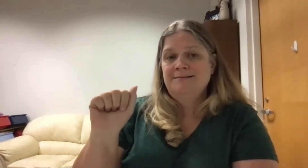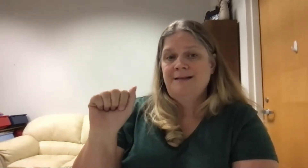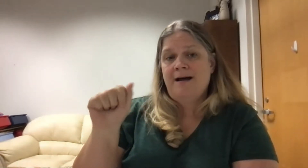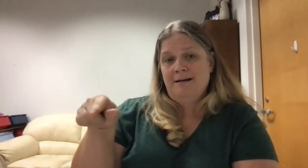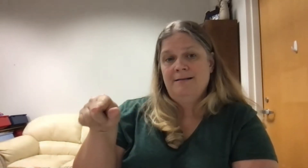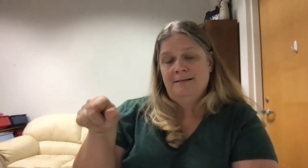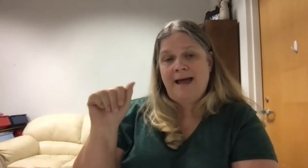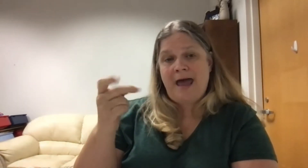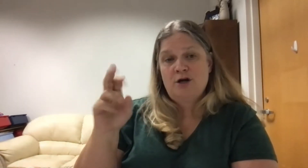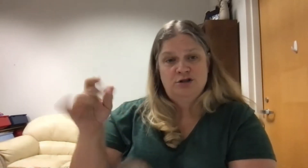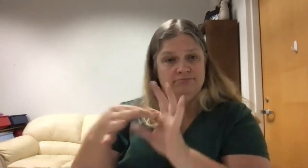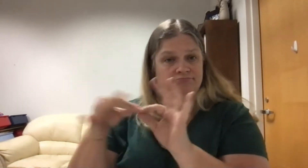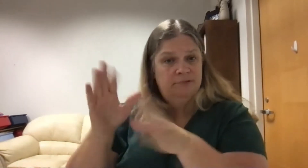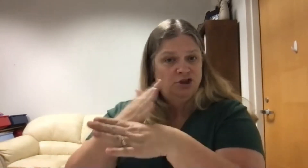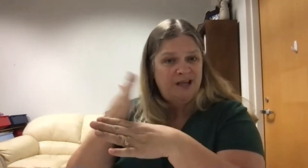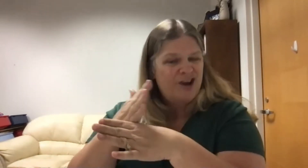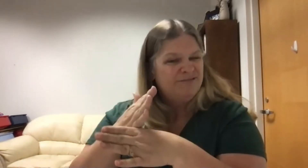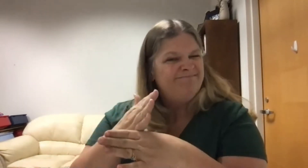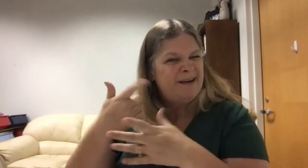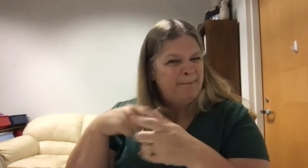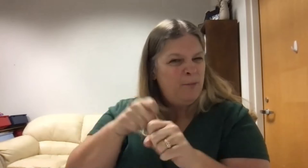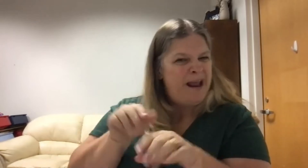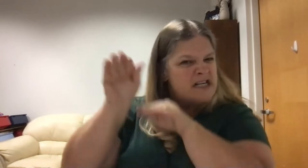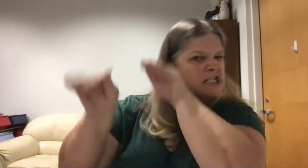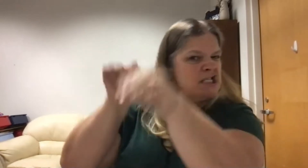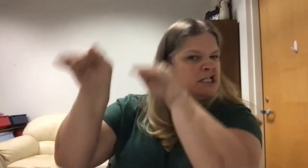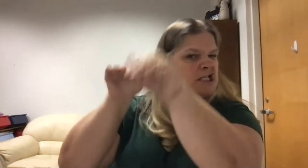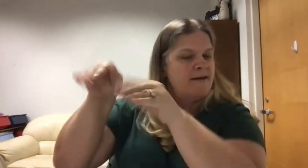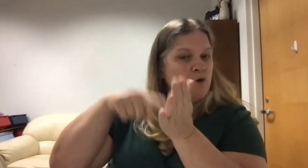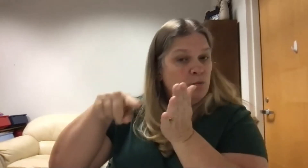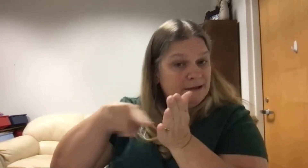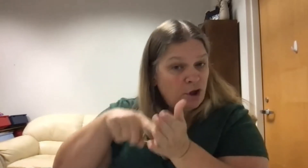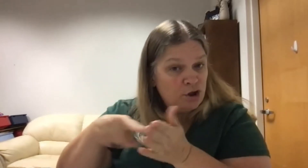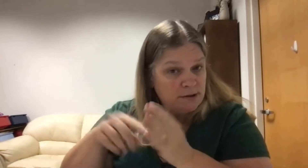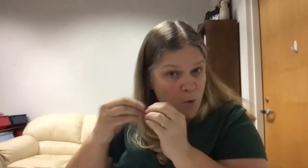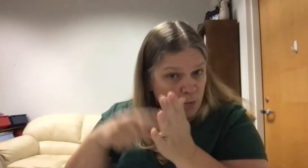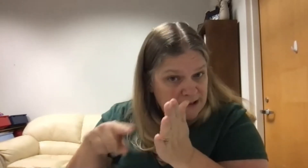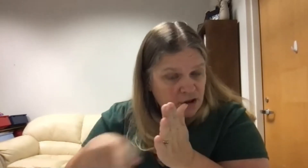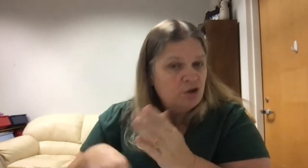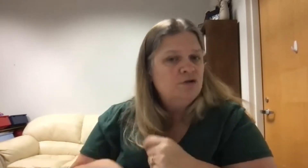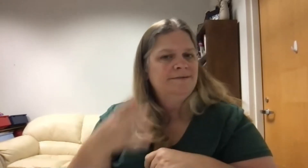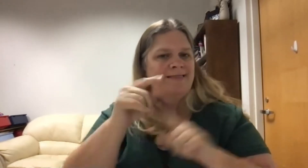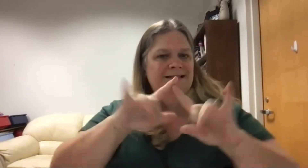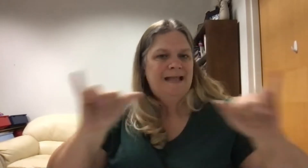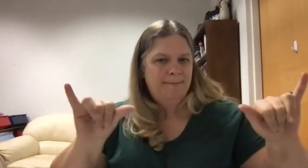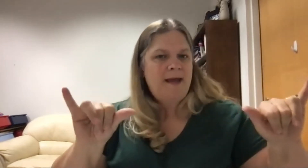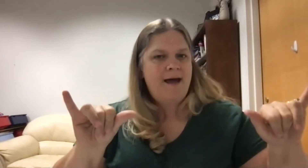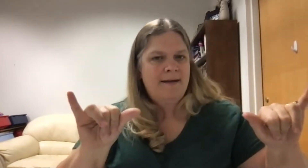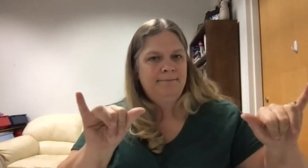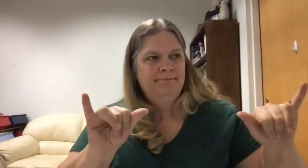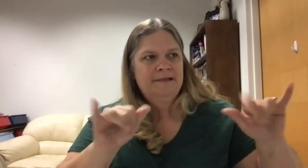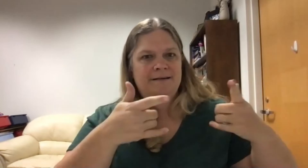this. Like Melissa Anderson mentioned and shared, we may have to harass them for more